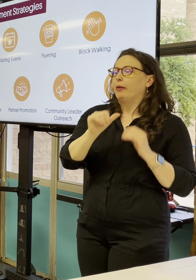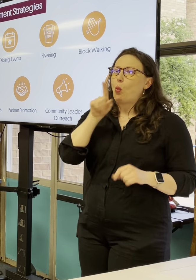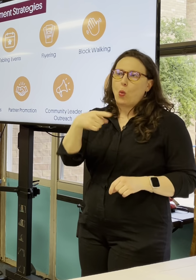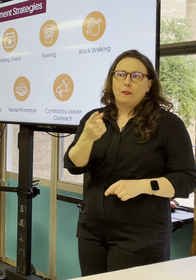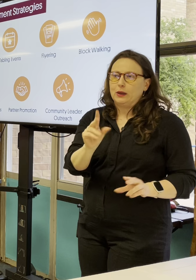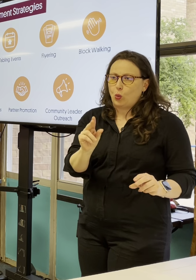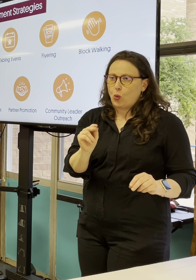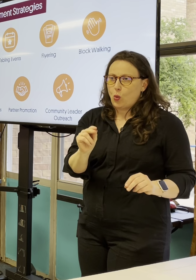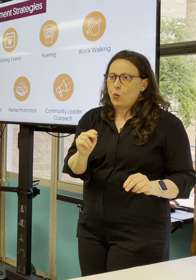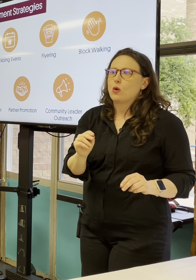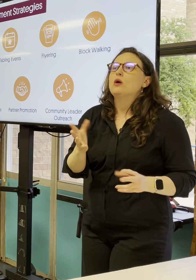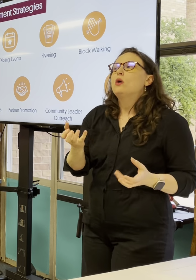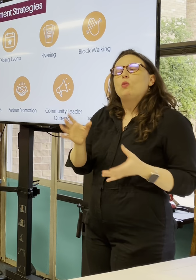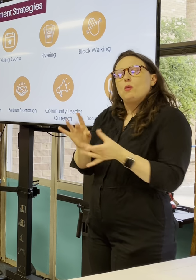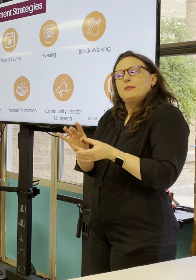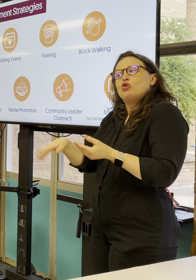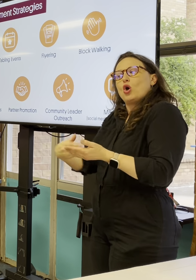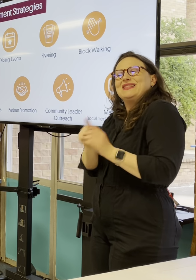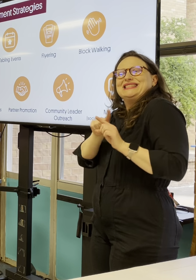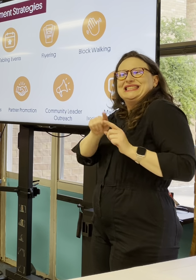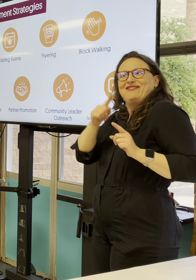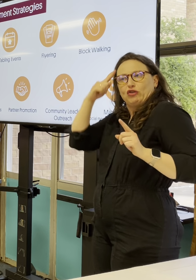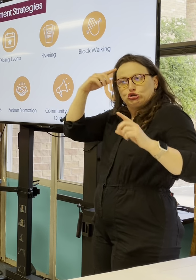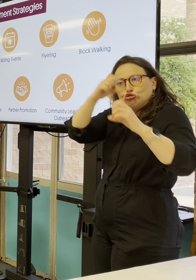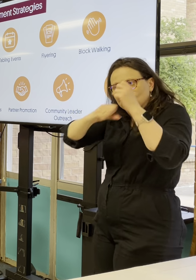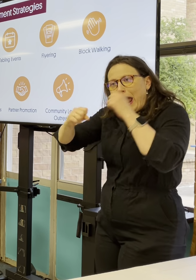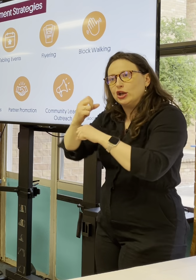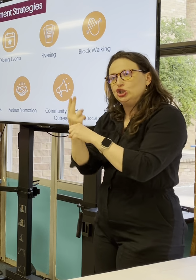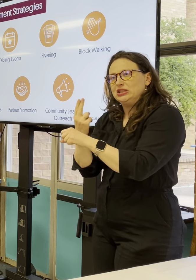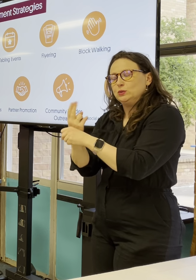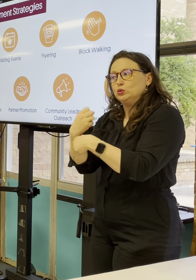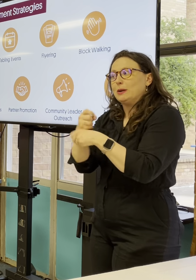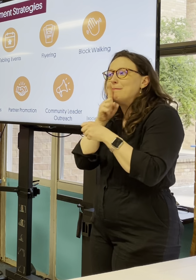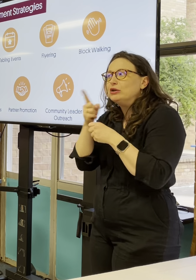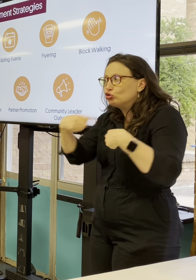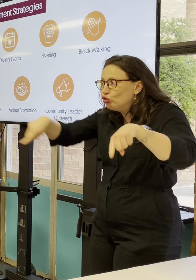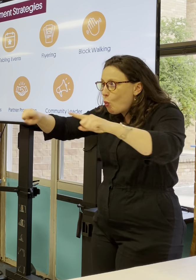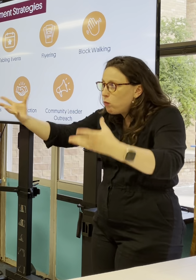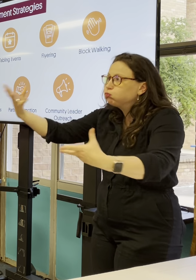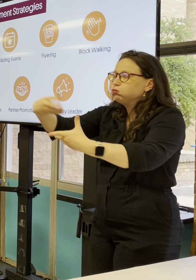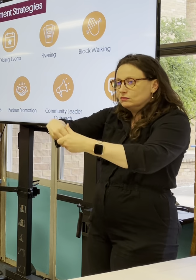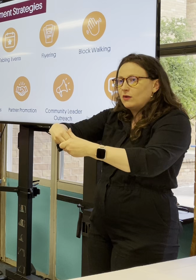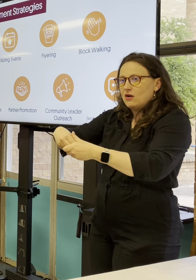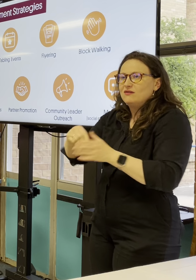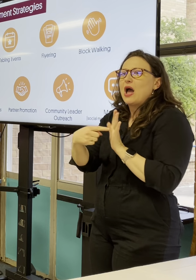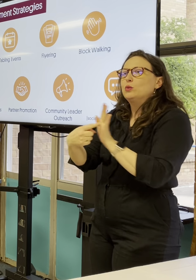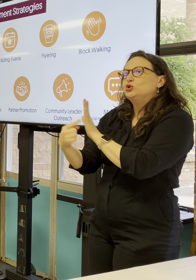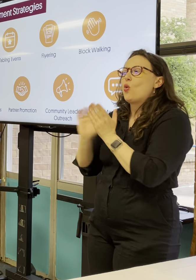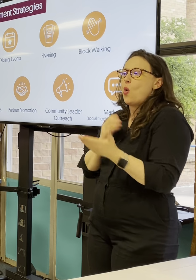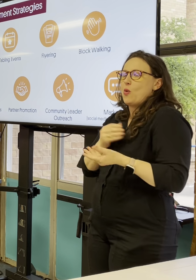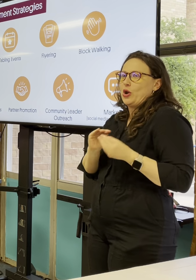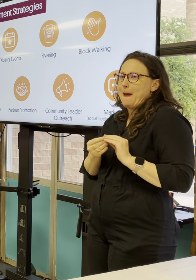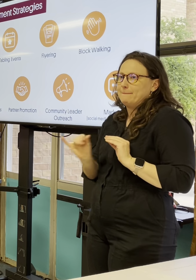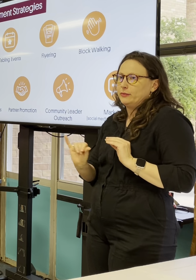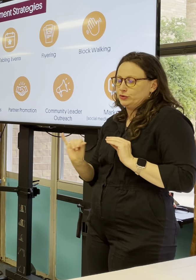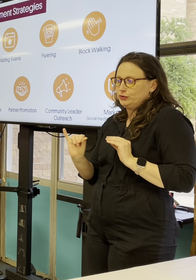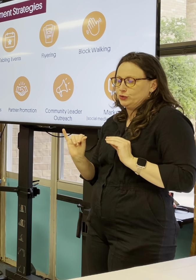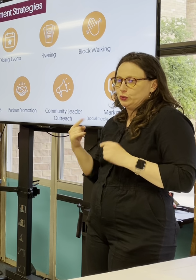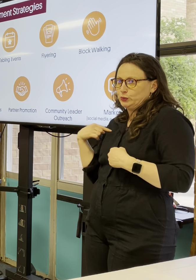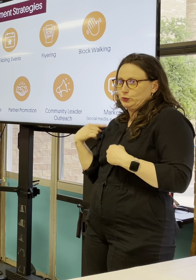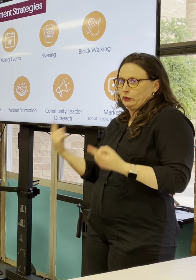a little bit about all the strategies that we use to make sure the public was involved. And I'll be showing you the numbers we have up to this